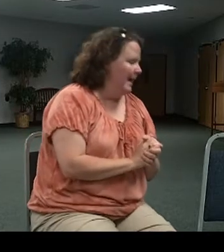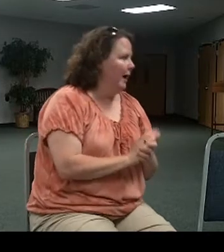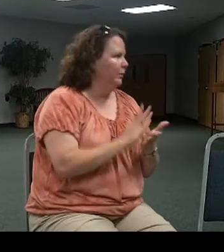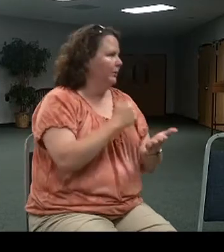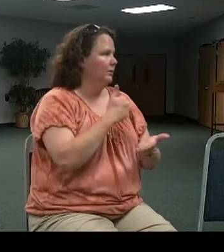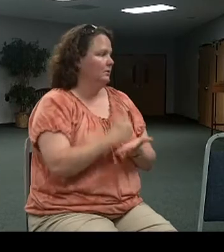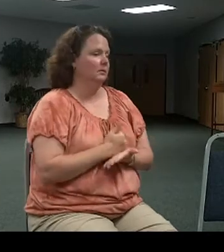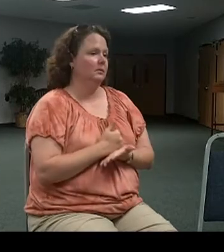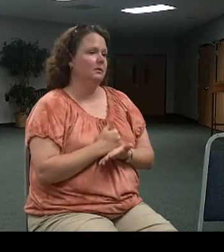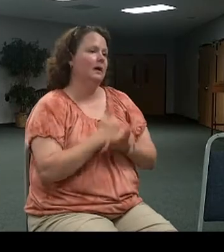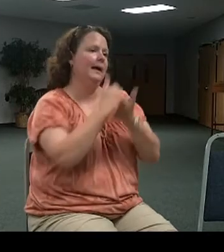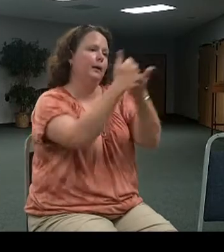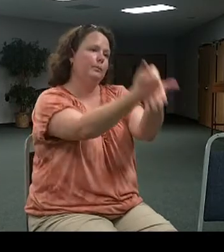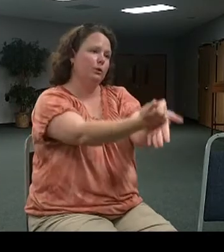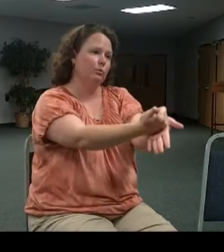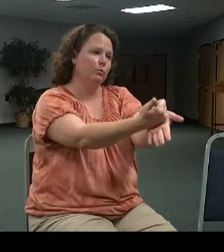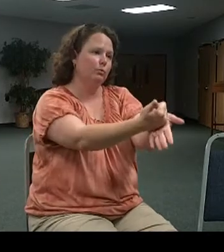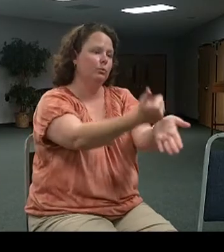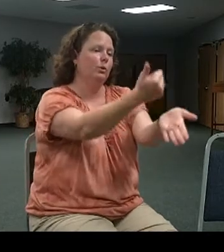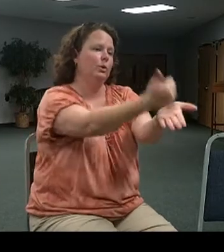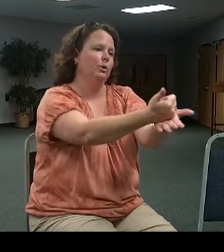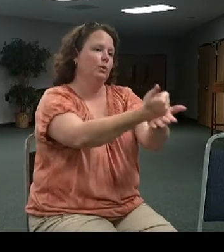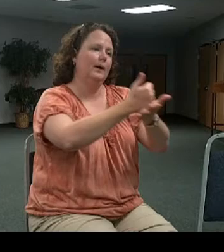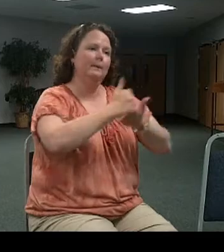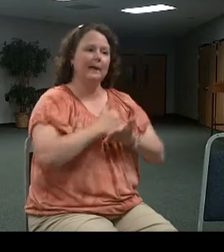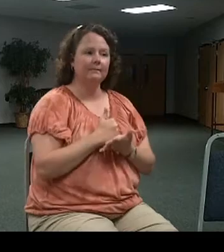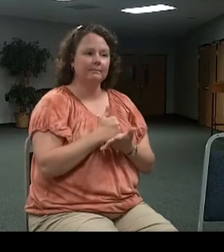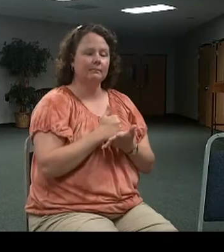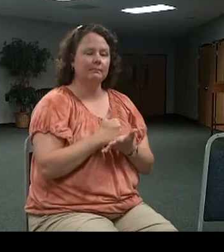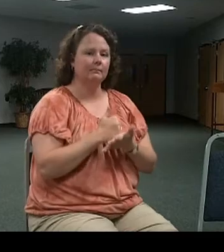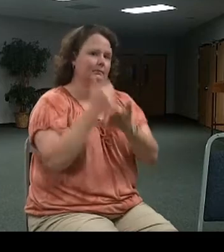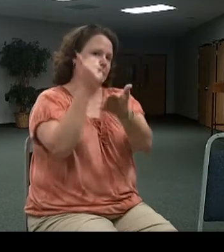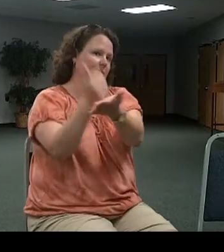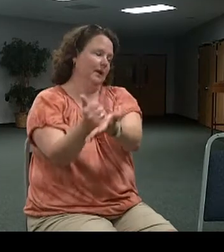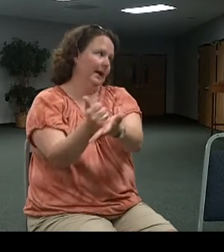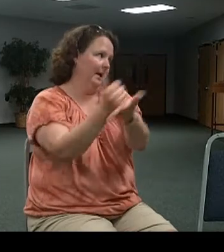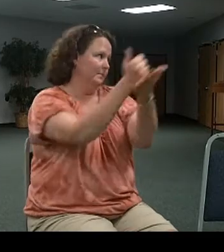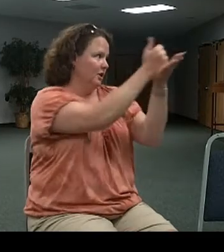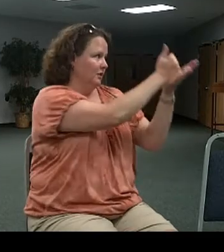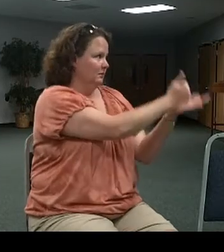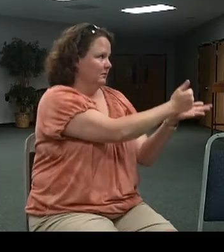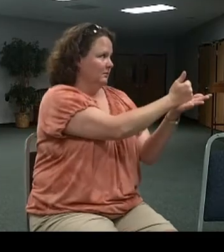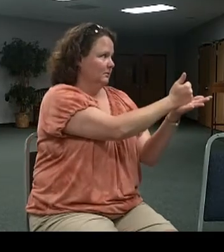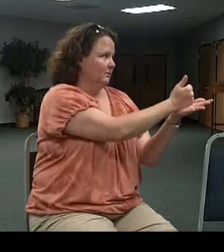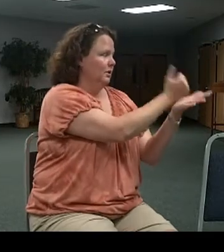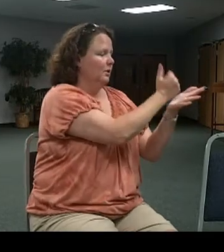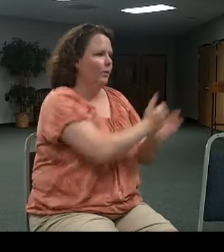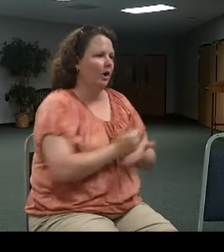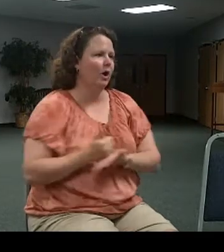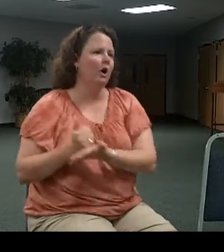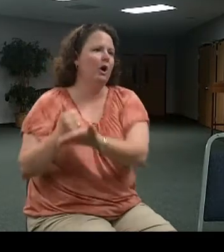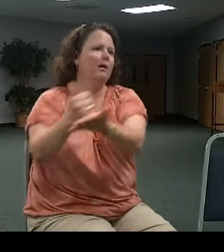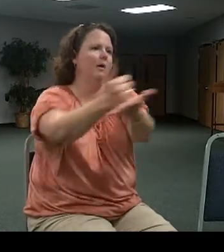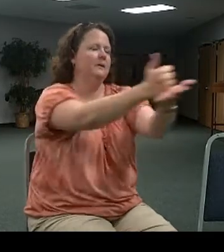Help. I help you. You help me. He helps her. All help each